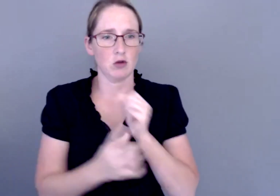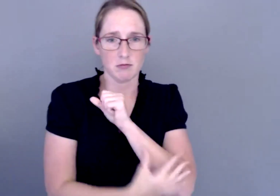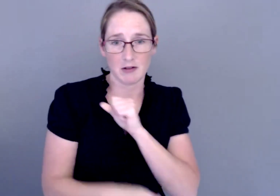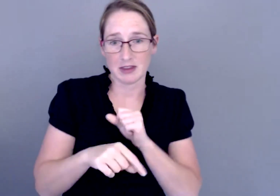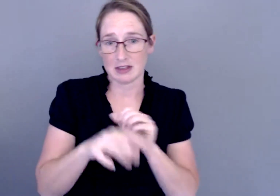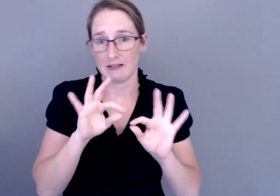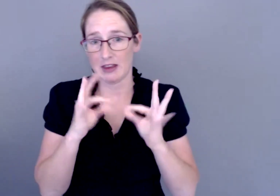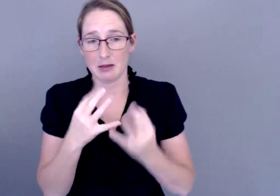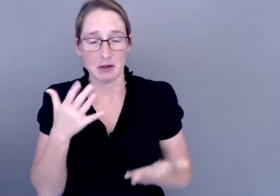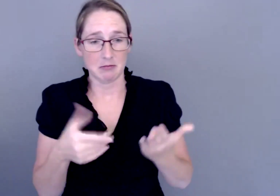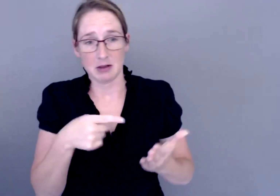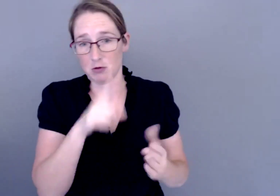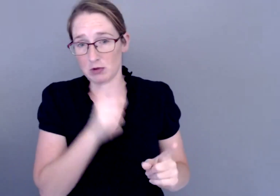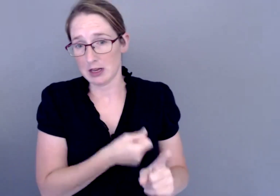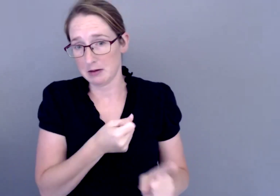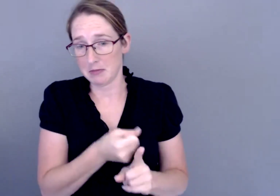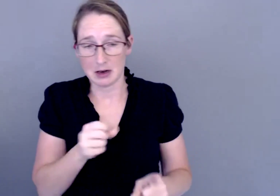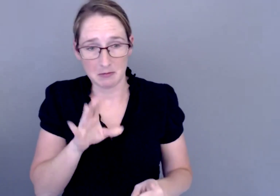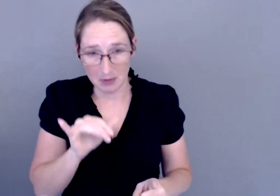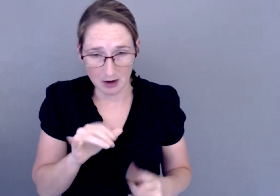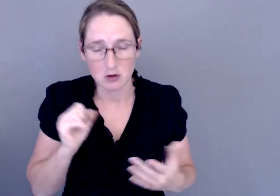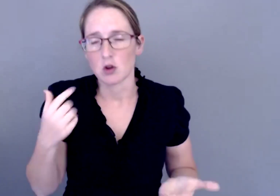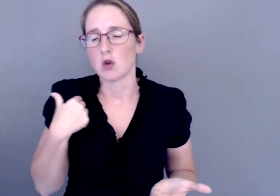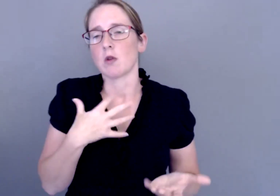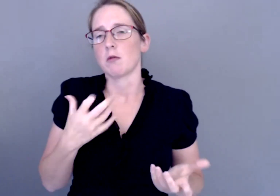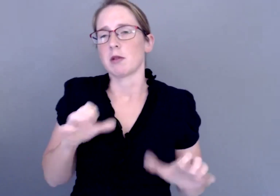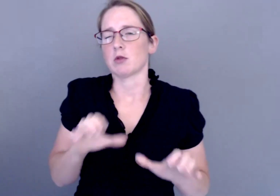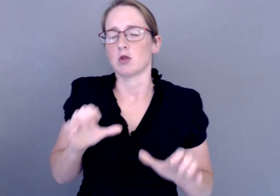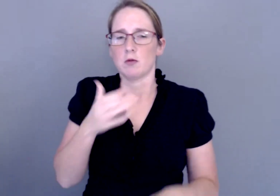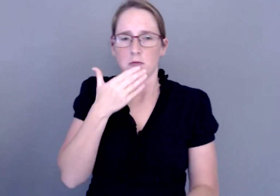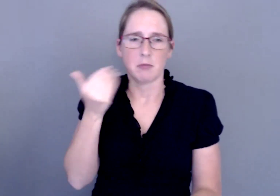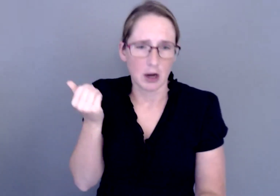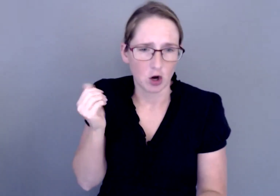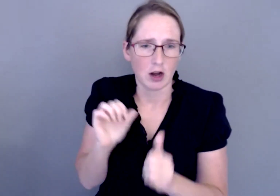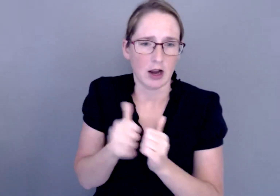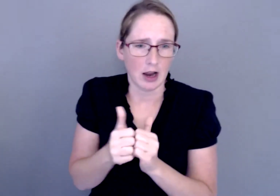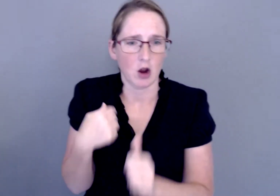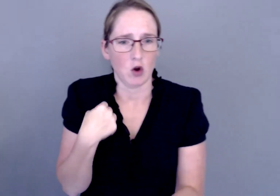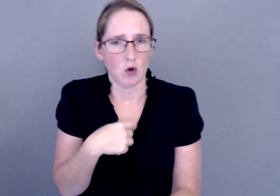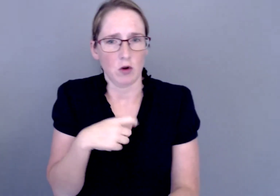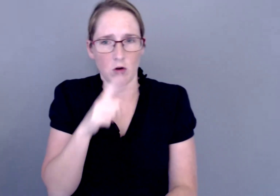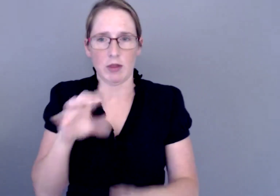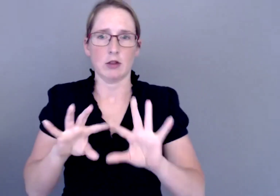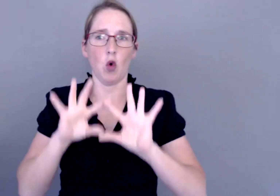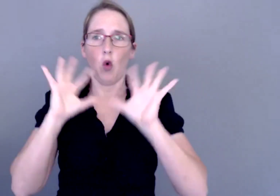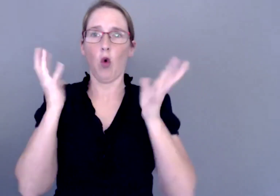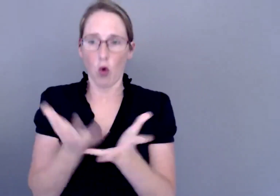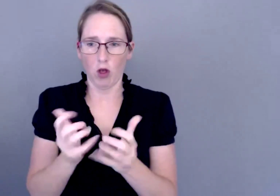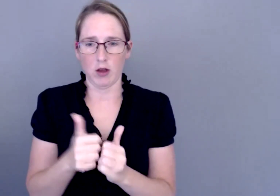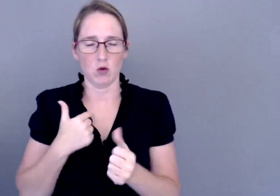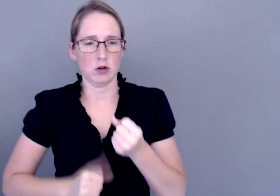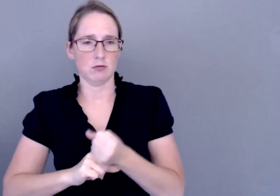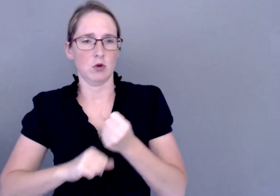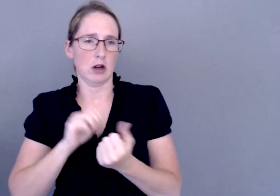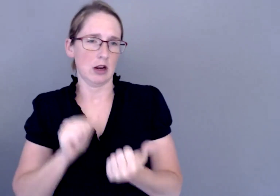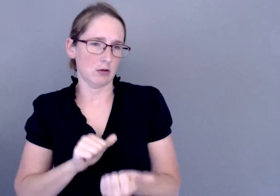might be impacted by? And so we want to be able to do better at how we are holistically supporting and